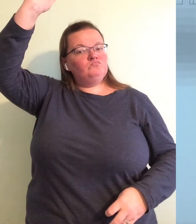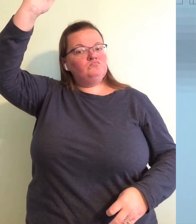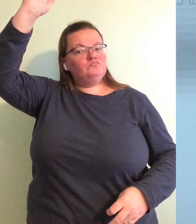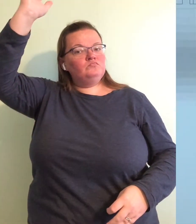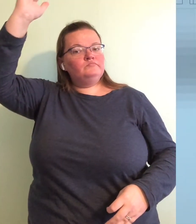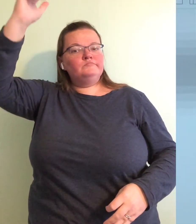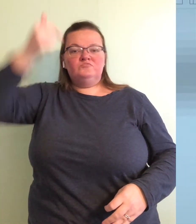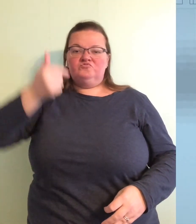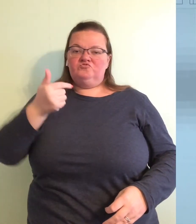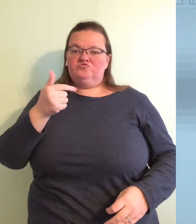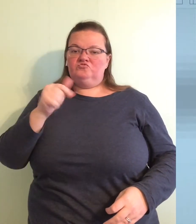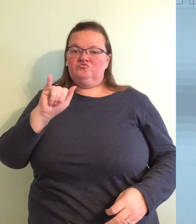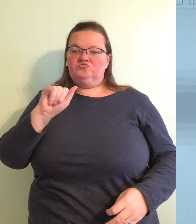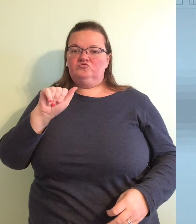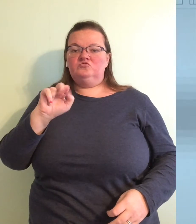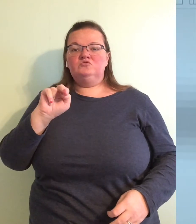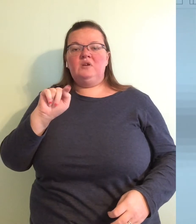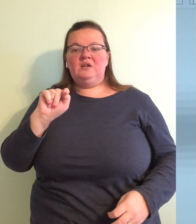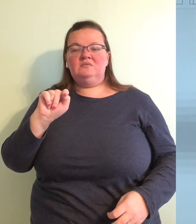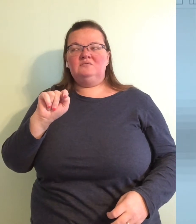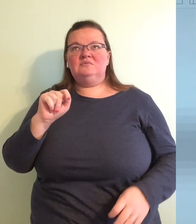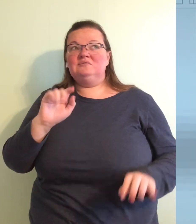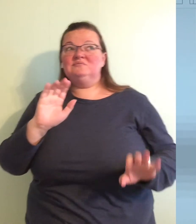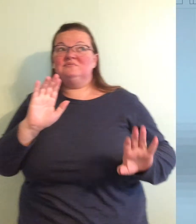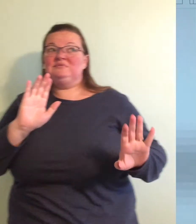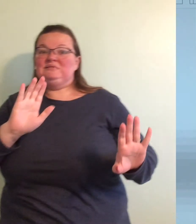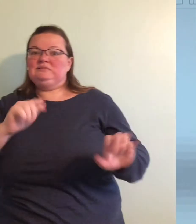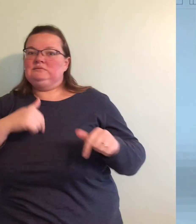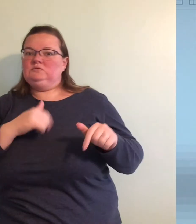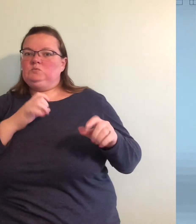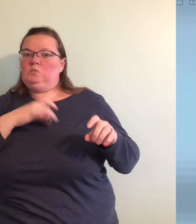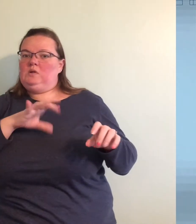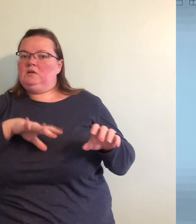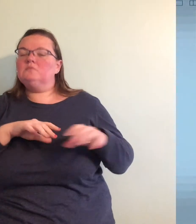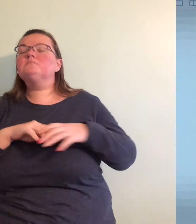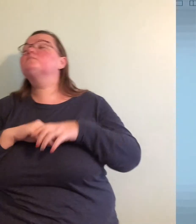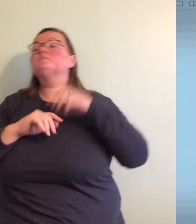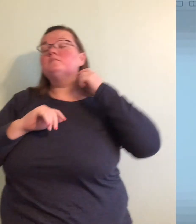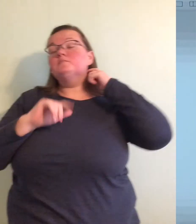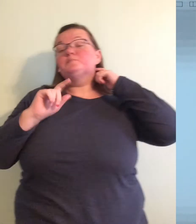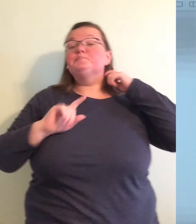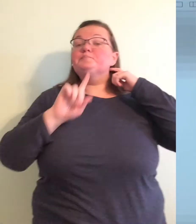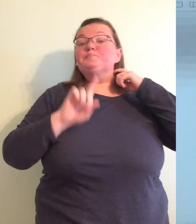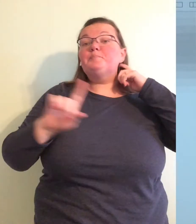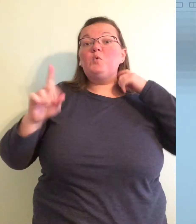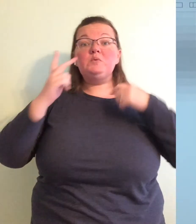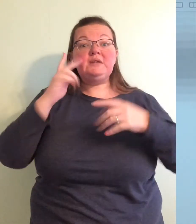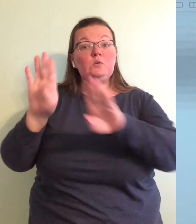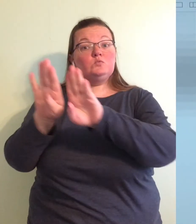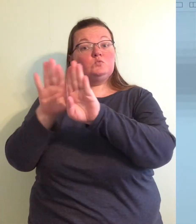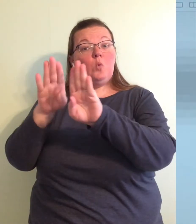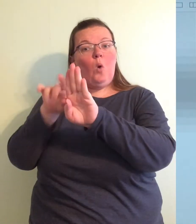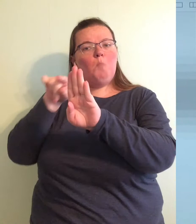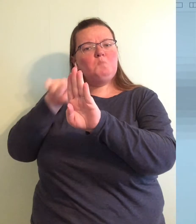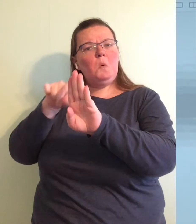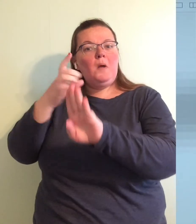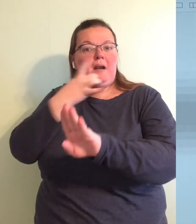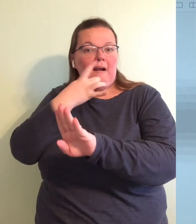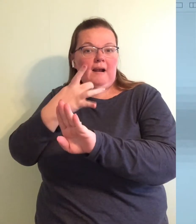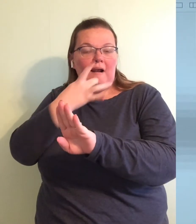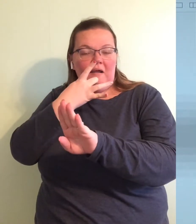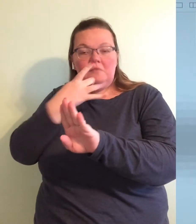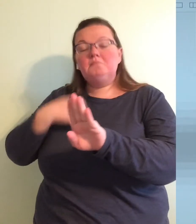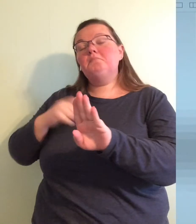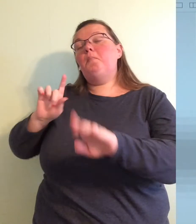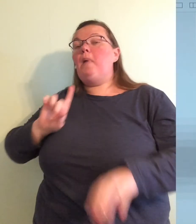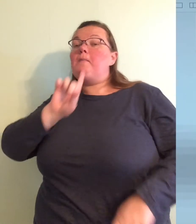Edmund did not like going past it. He now saw that there was dim light showing from the doorway on the far side of the courtyard.